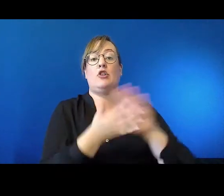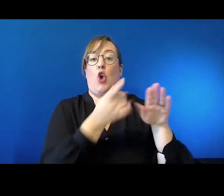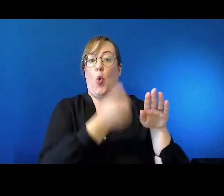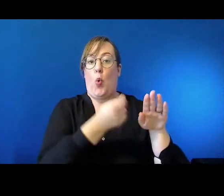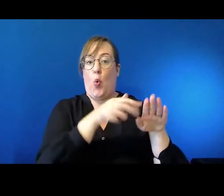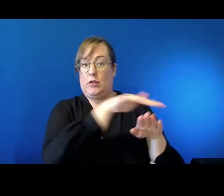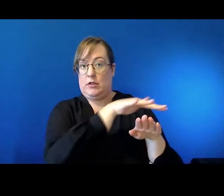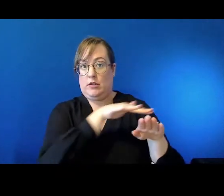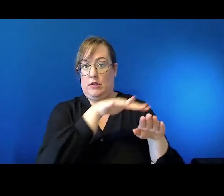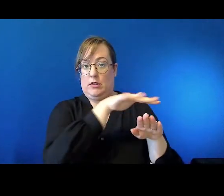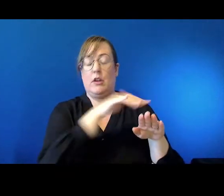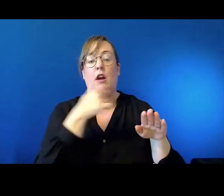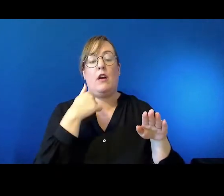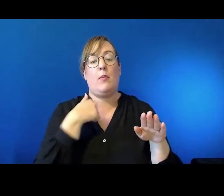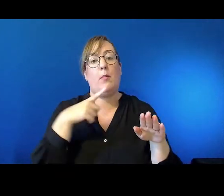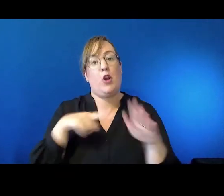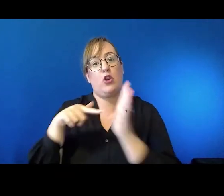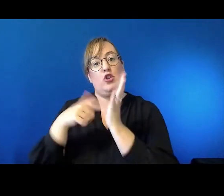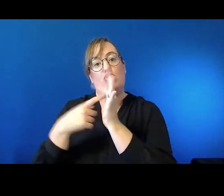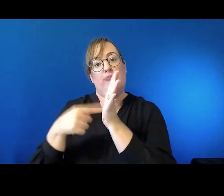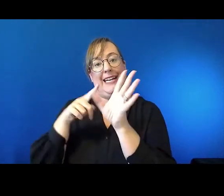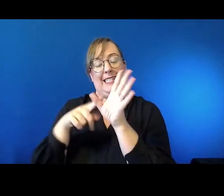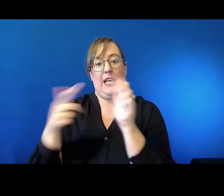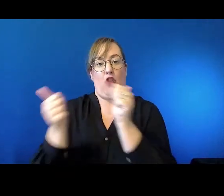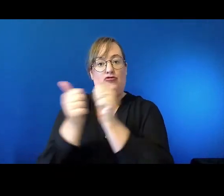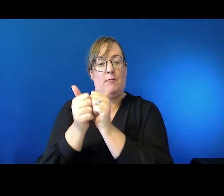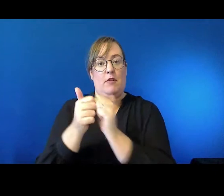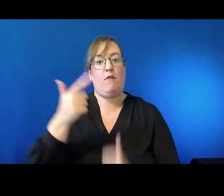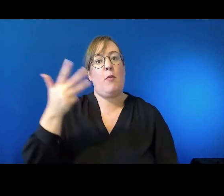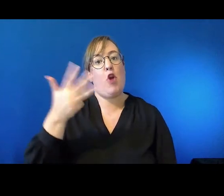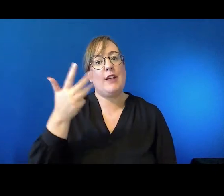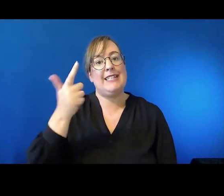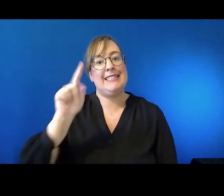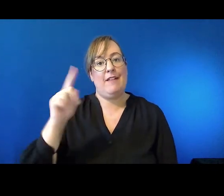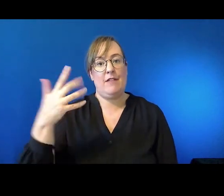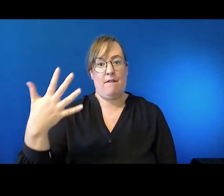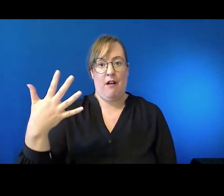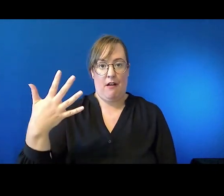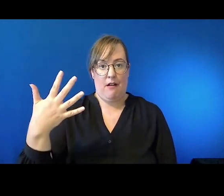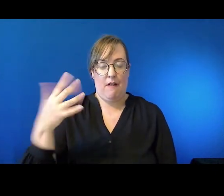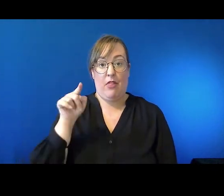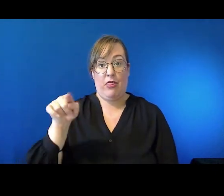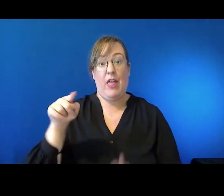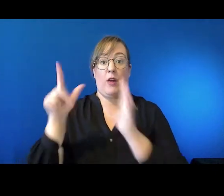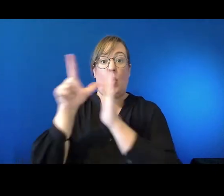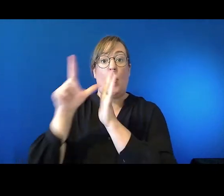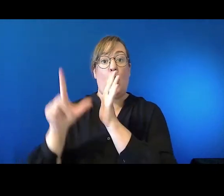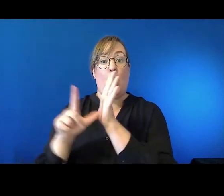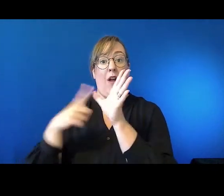as a result of the wording of the Treaty of Waitangi Act 1975. That act